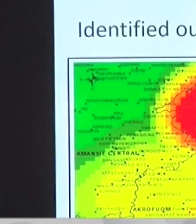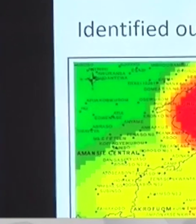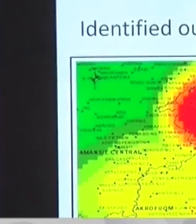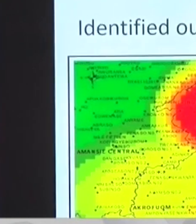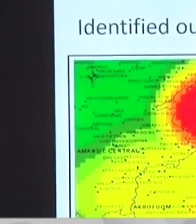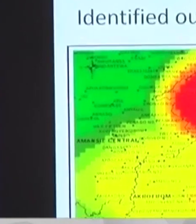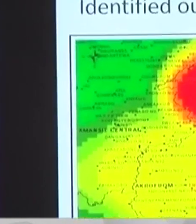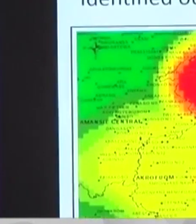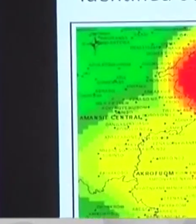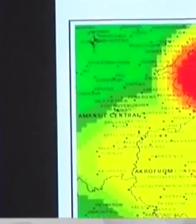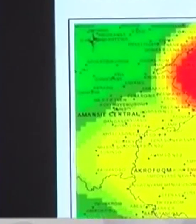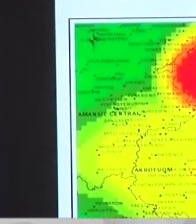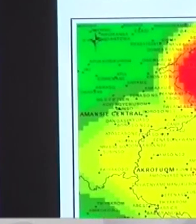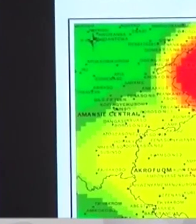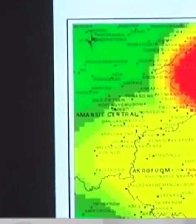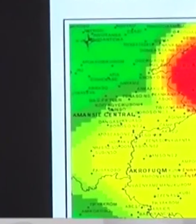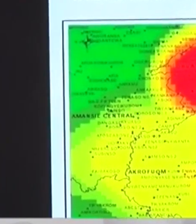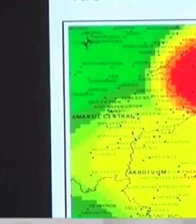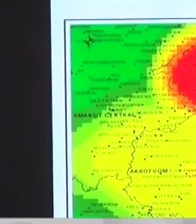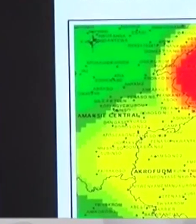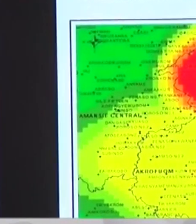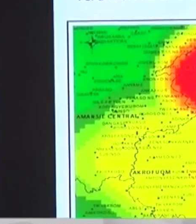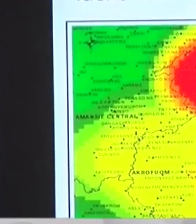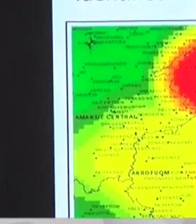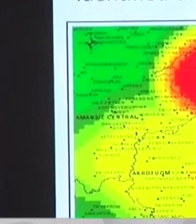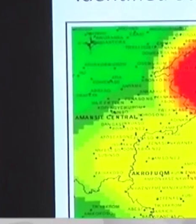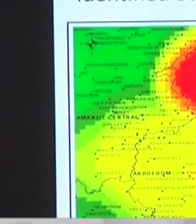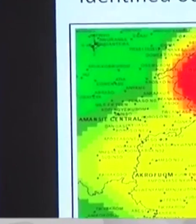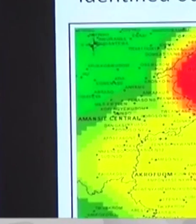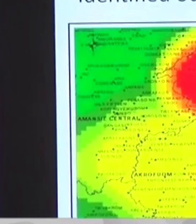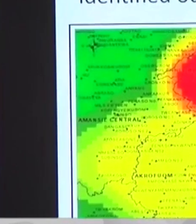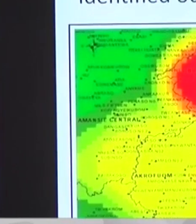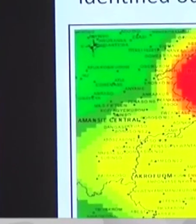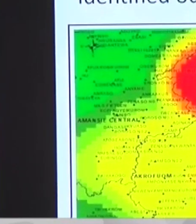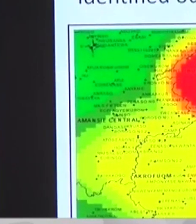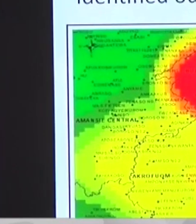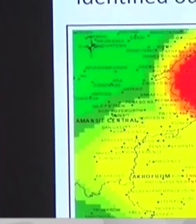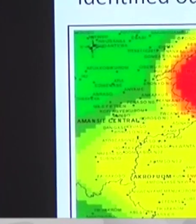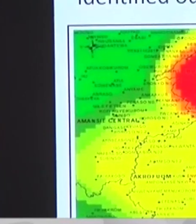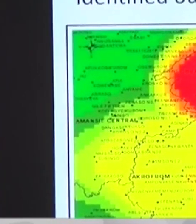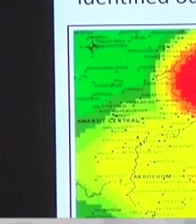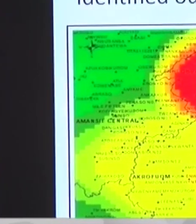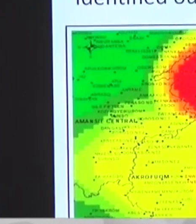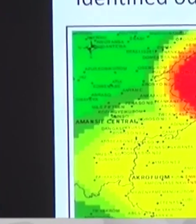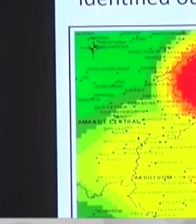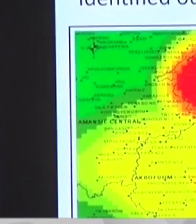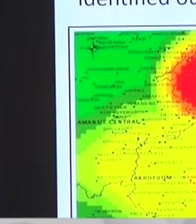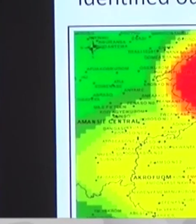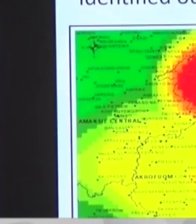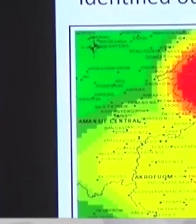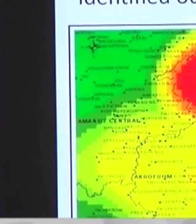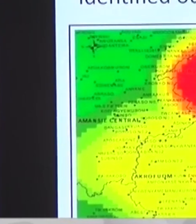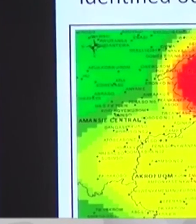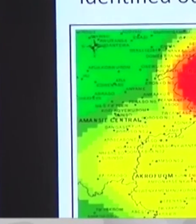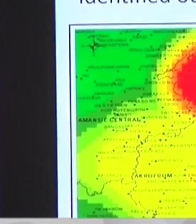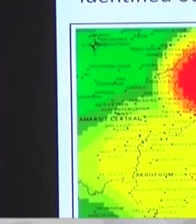where the cases are, including the communities where we are having to, and we are imploring all to take note of this